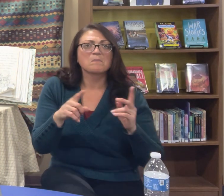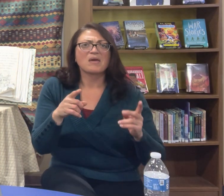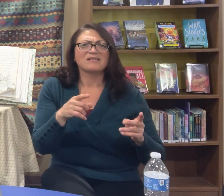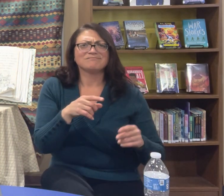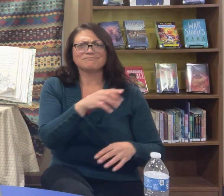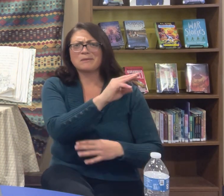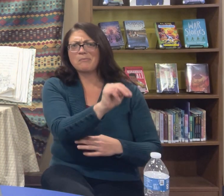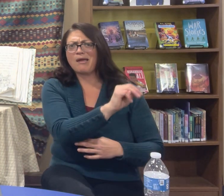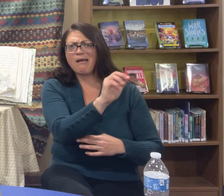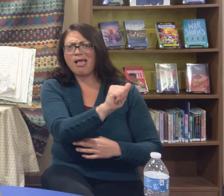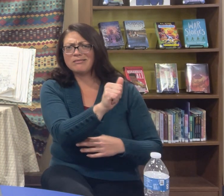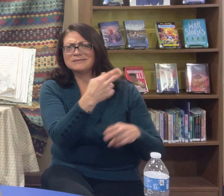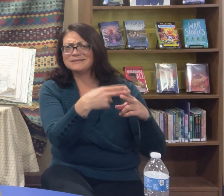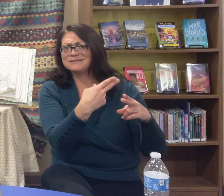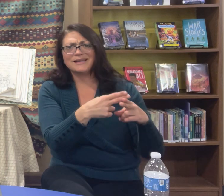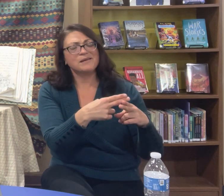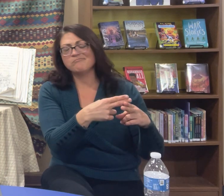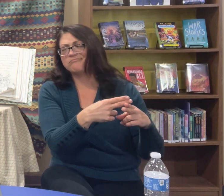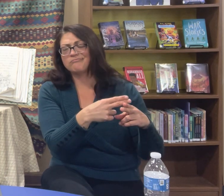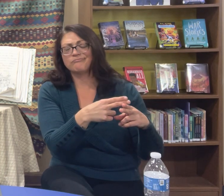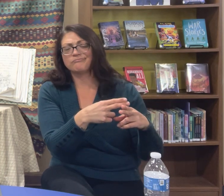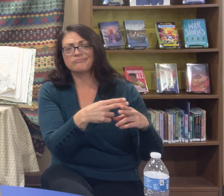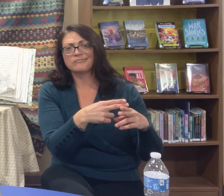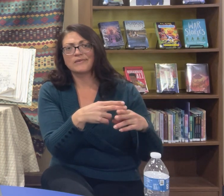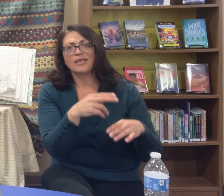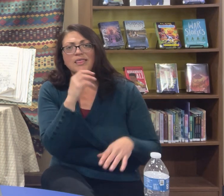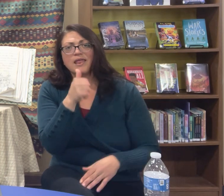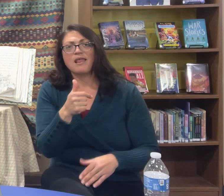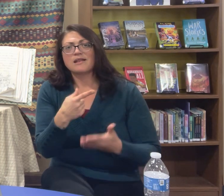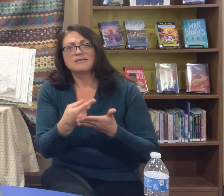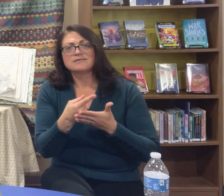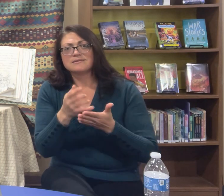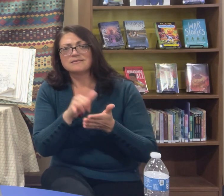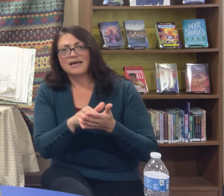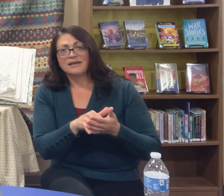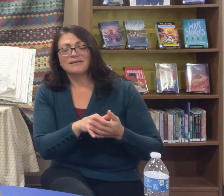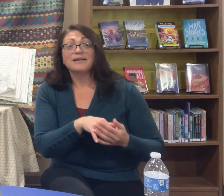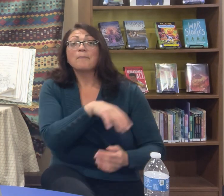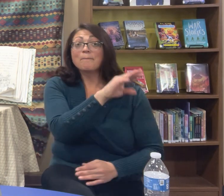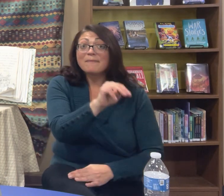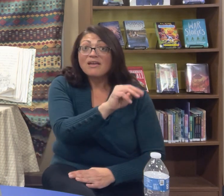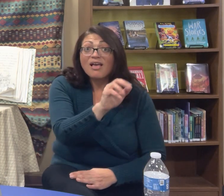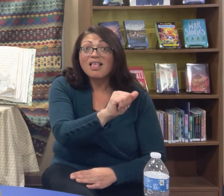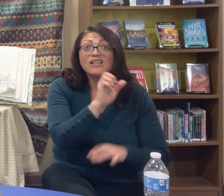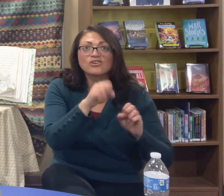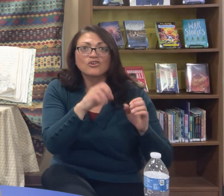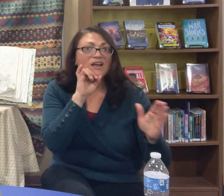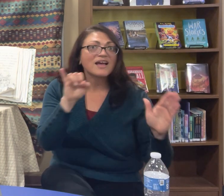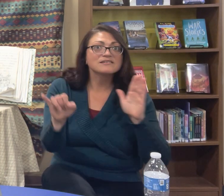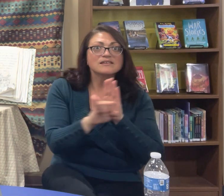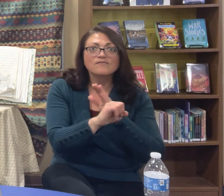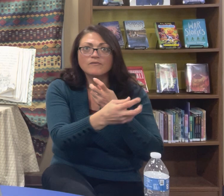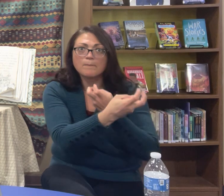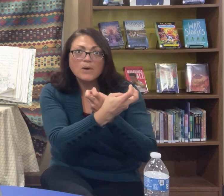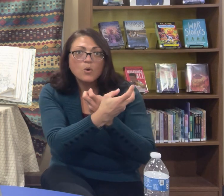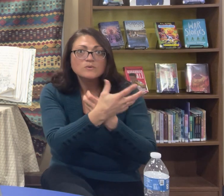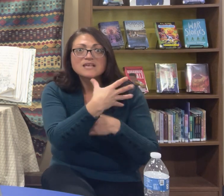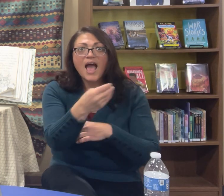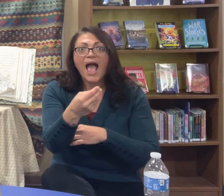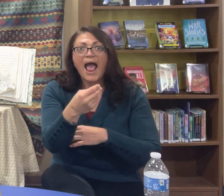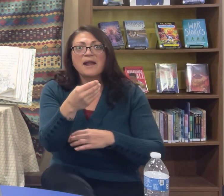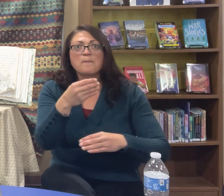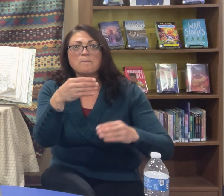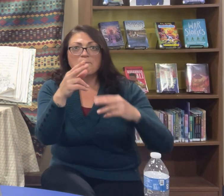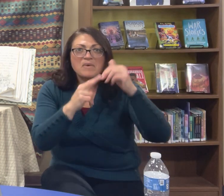Even though Mary could identify a species from one single bone and rebuild an entire skeleton like